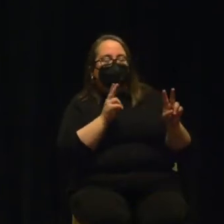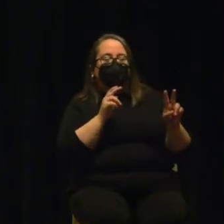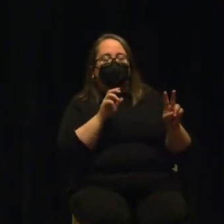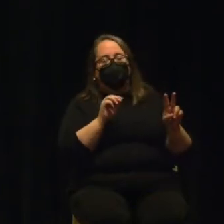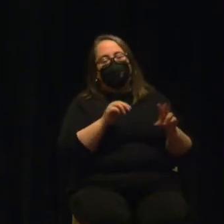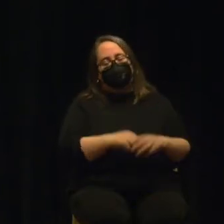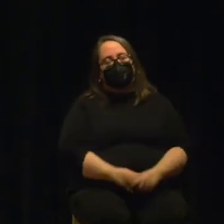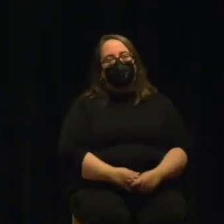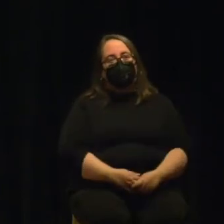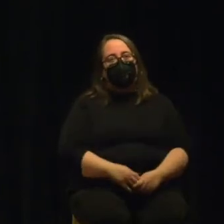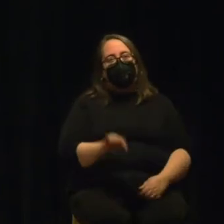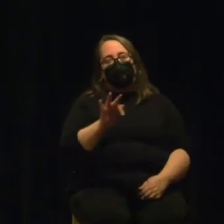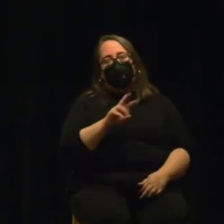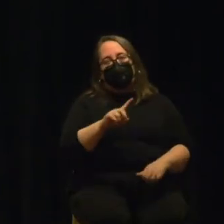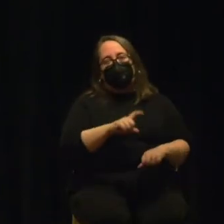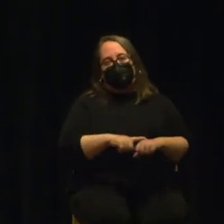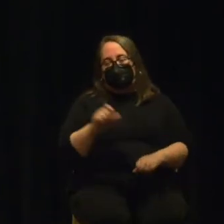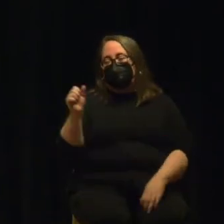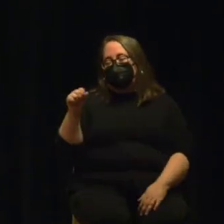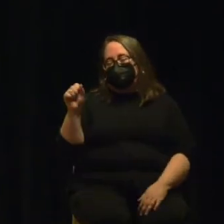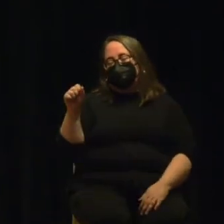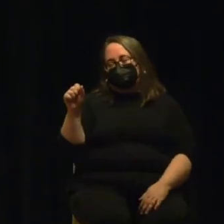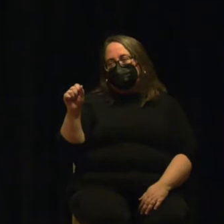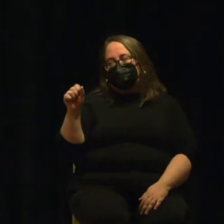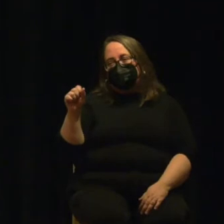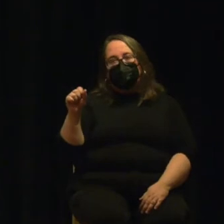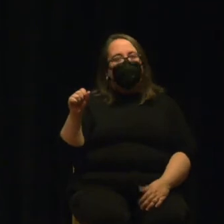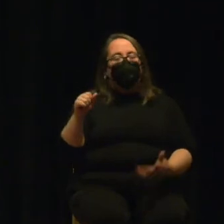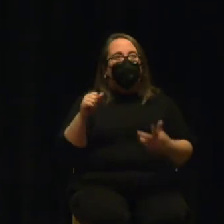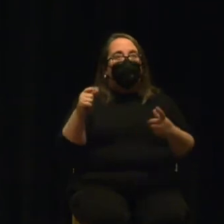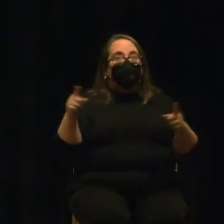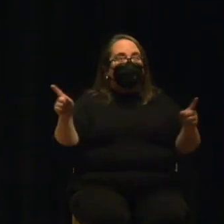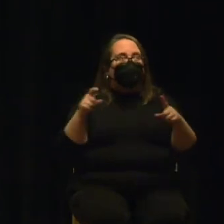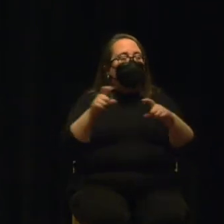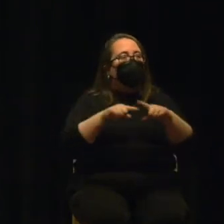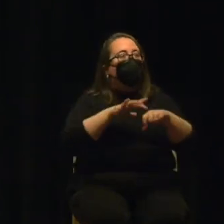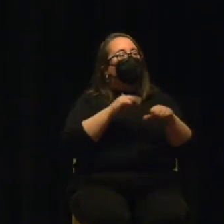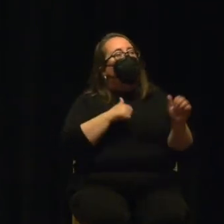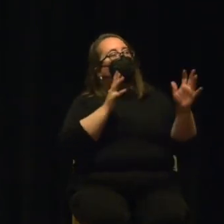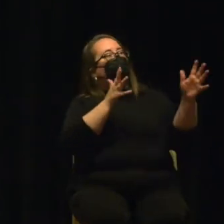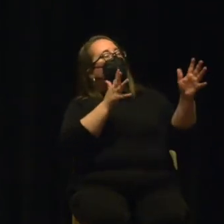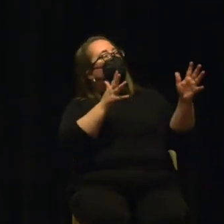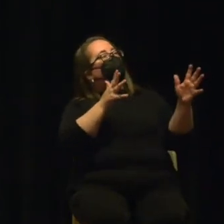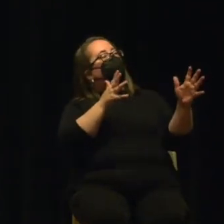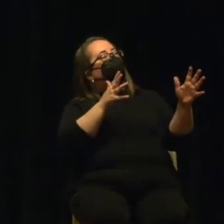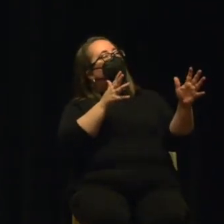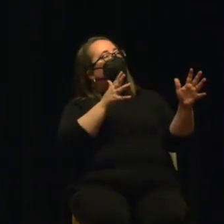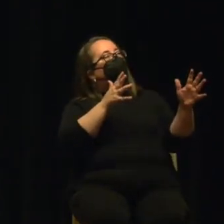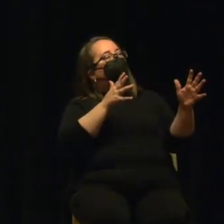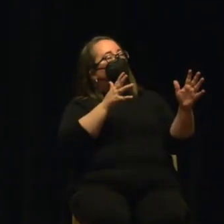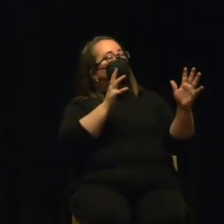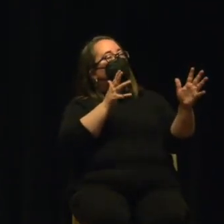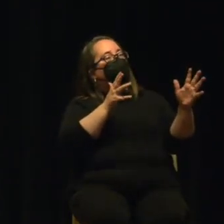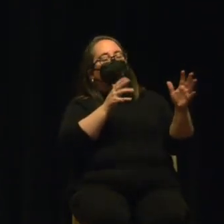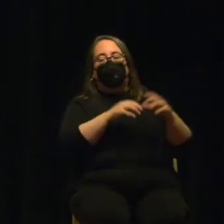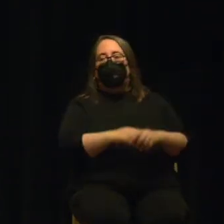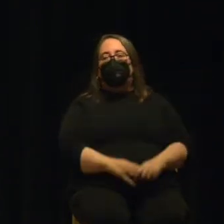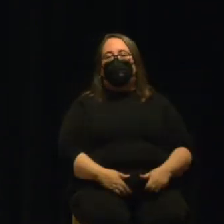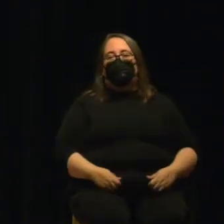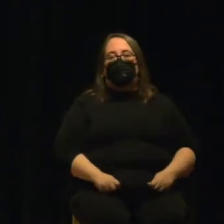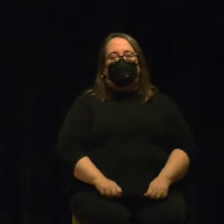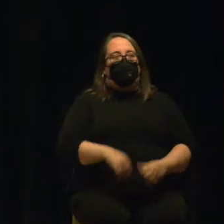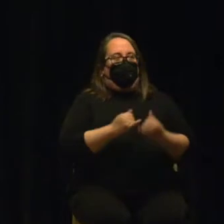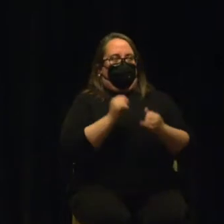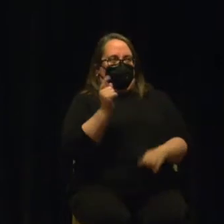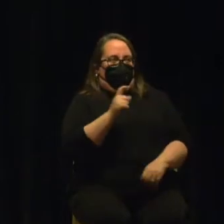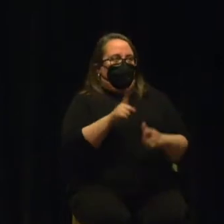It's a wild time. The ones that were untouchable. Yeah. And we were okay with them being untouchable. Mm-hmm. You know? Yeah. All right, my last